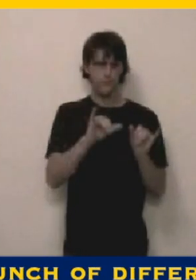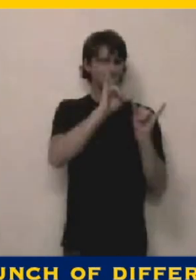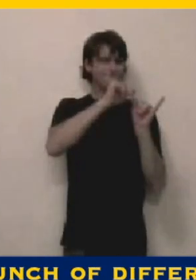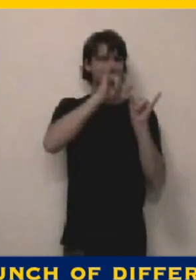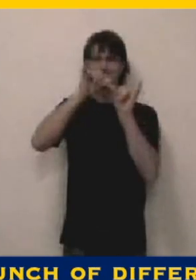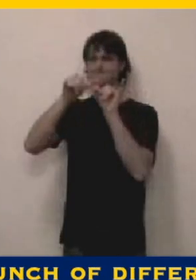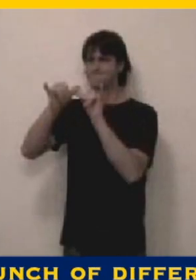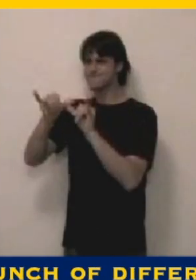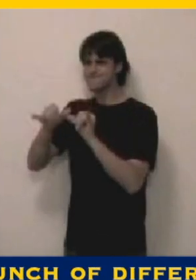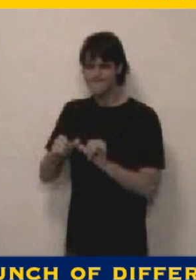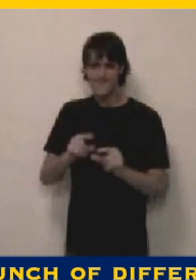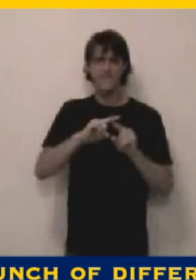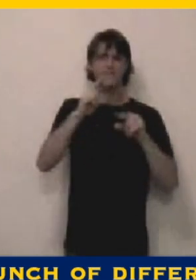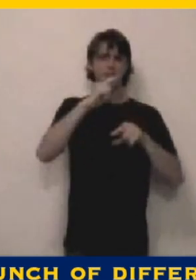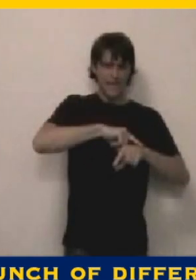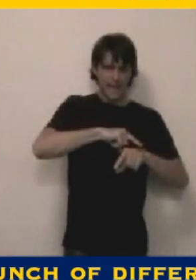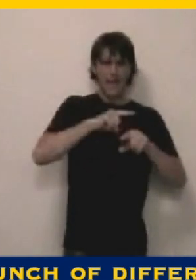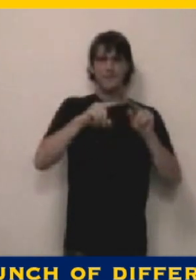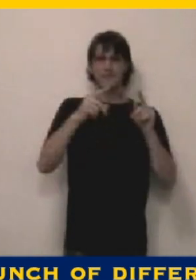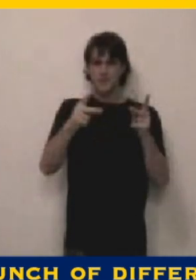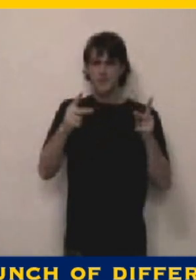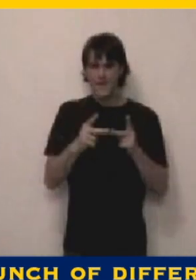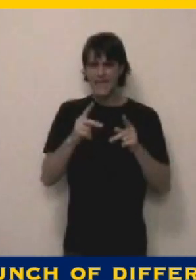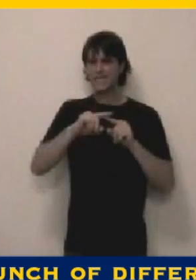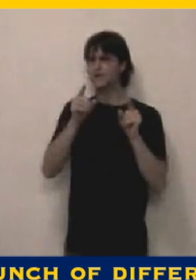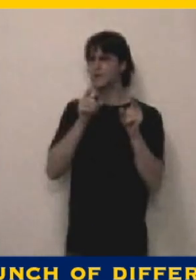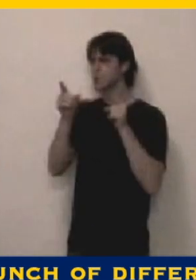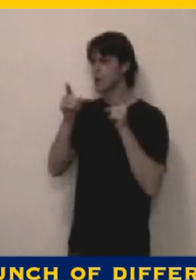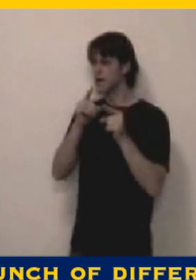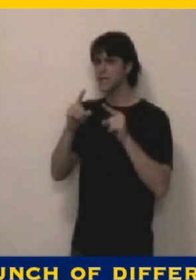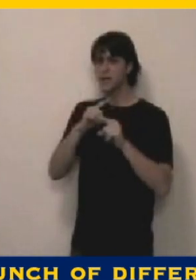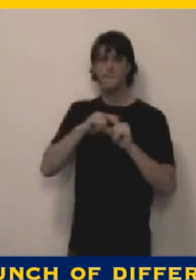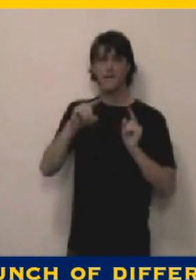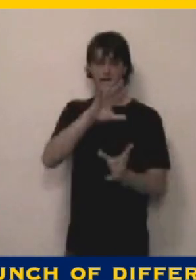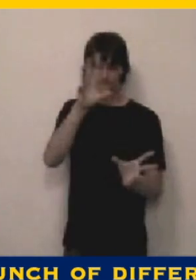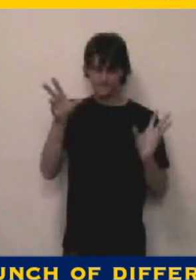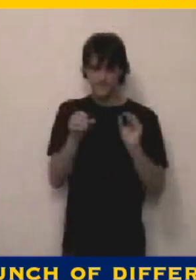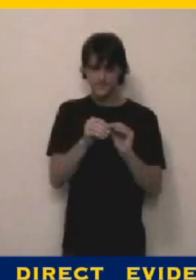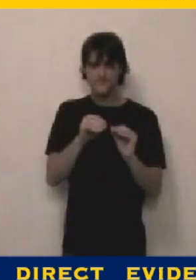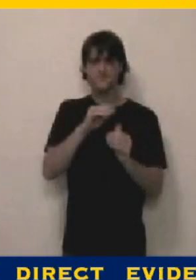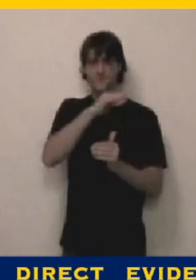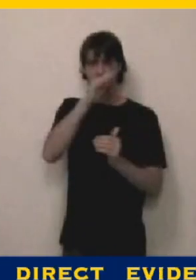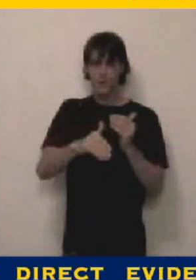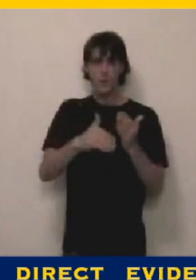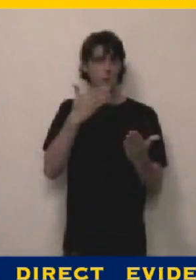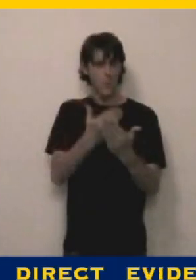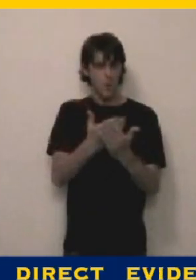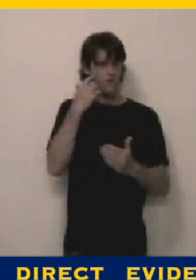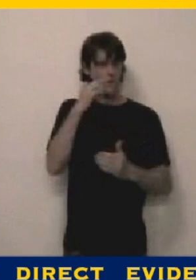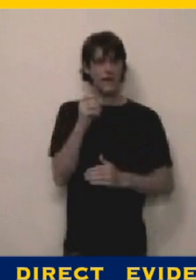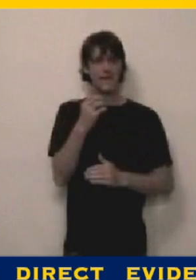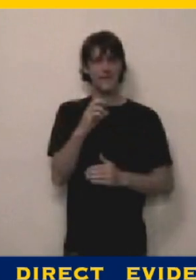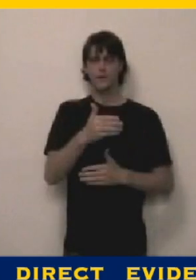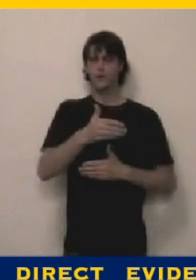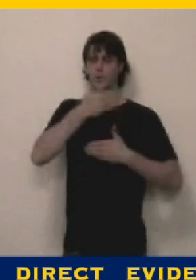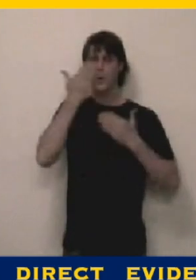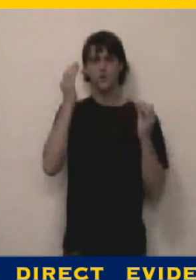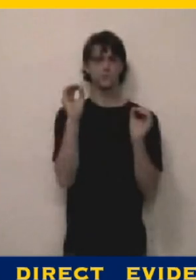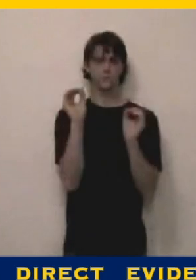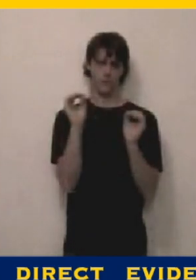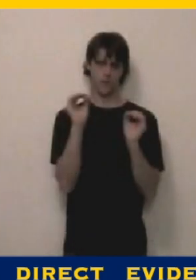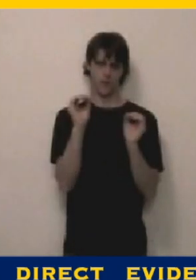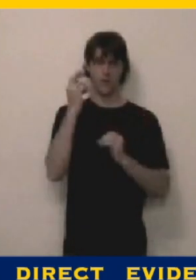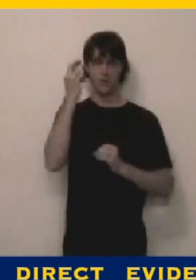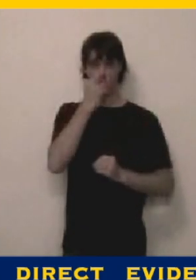have provided a bunch of different results, which would have indicated the speed and direction of the Earth relative to the ether, which, in turn, would have constituted the